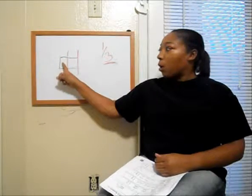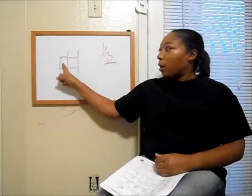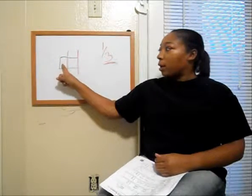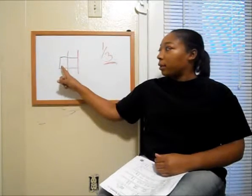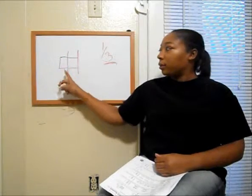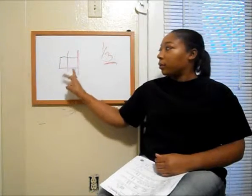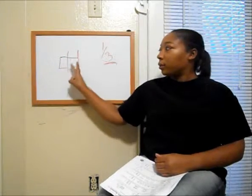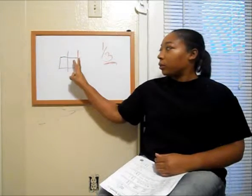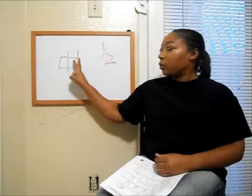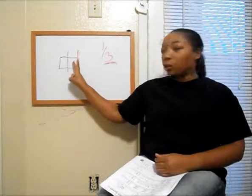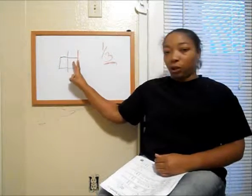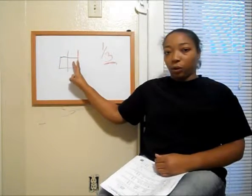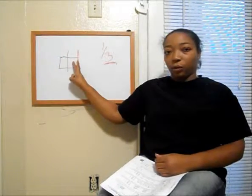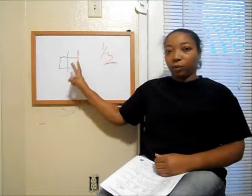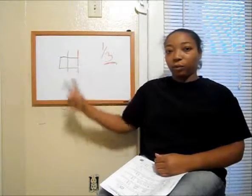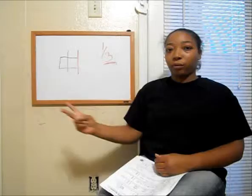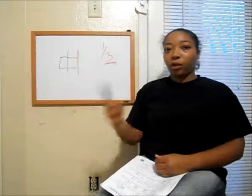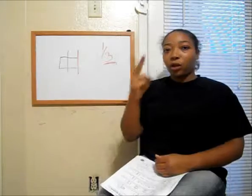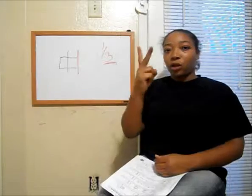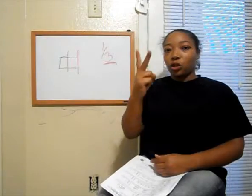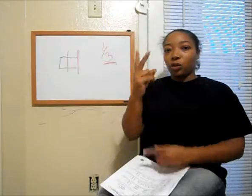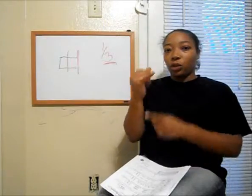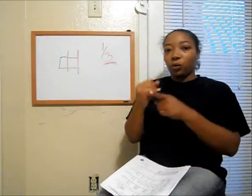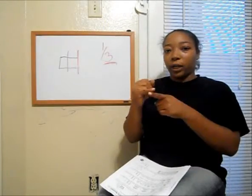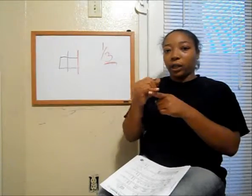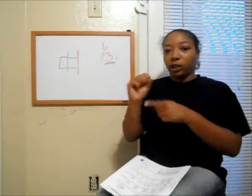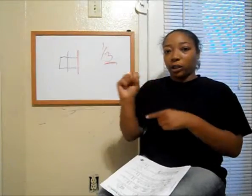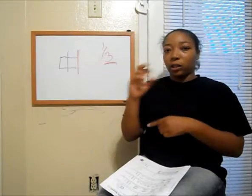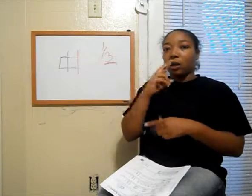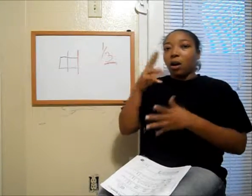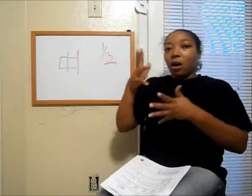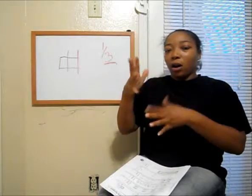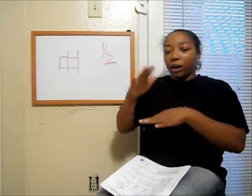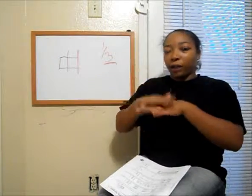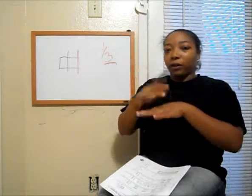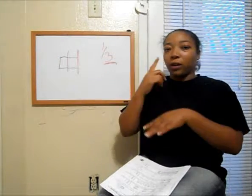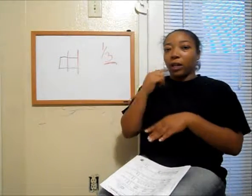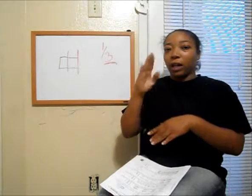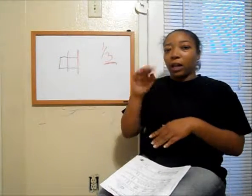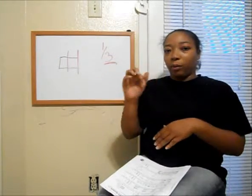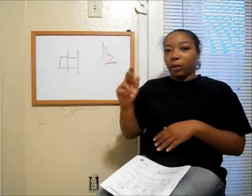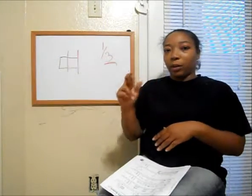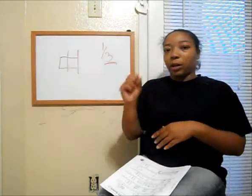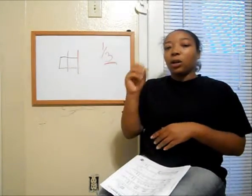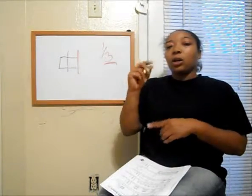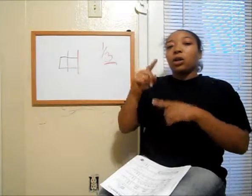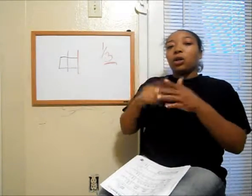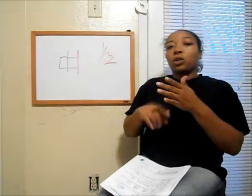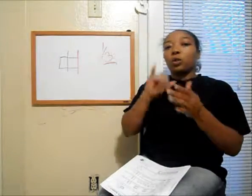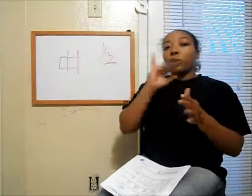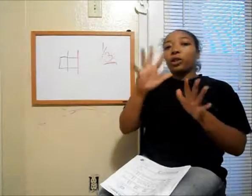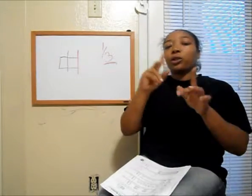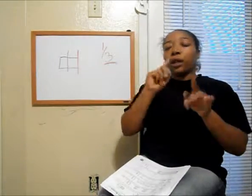1, 2. 2 inches are left on the candy bar. So what is your